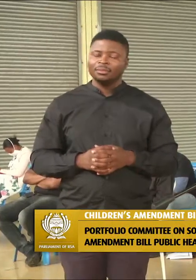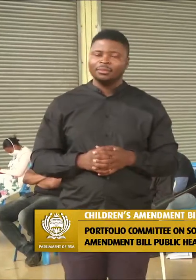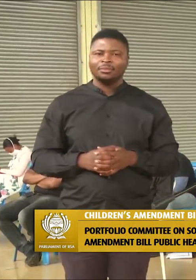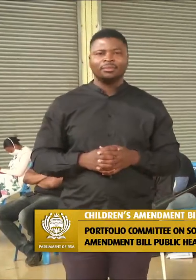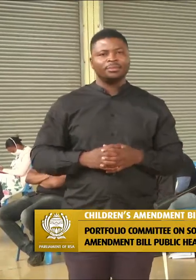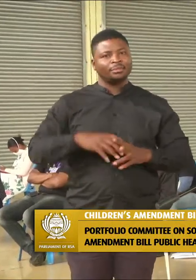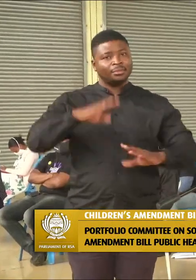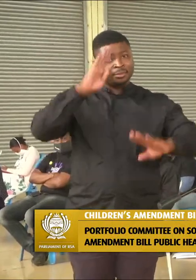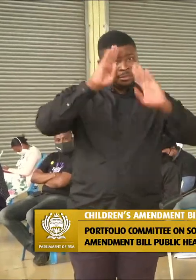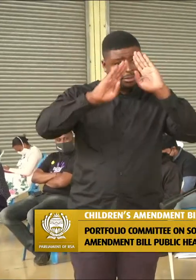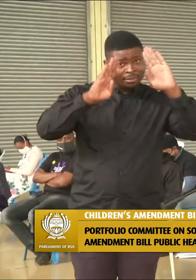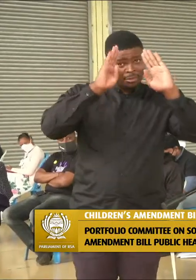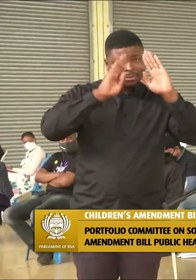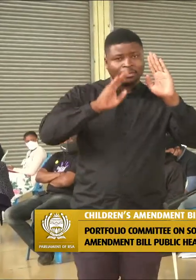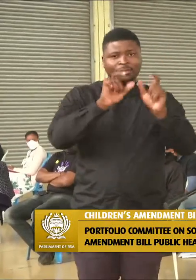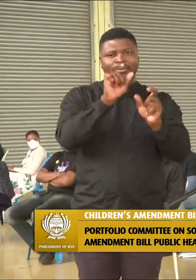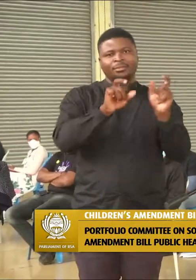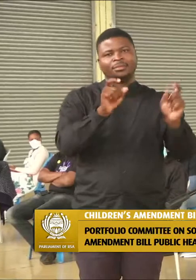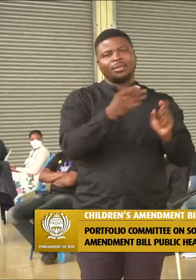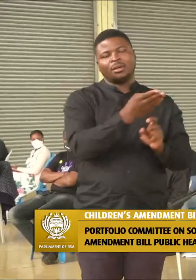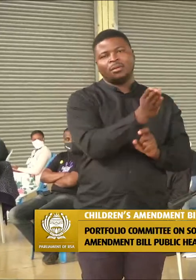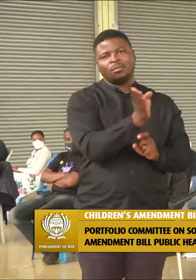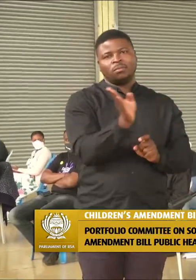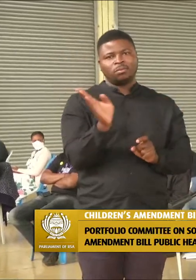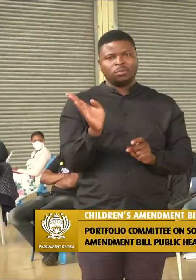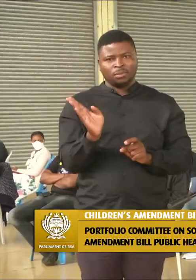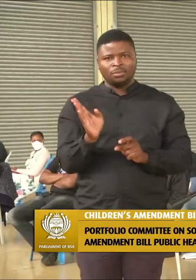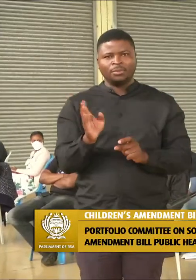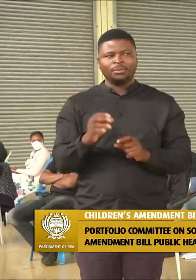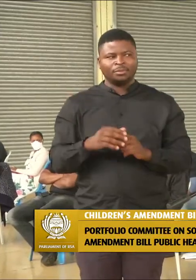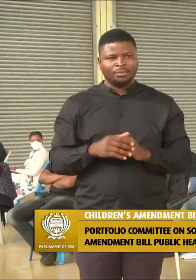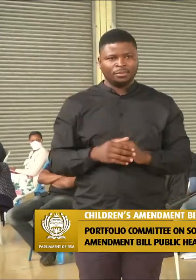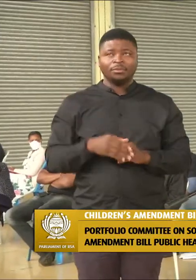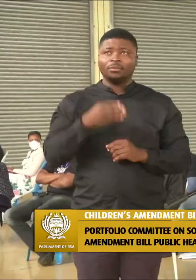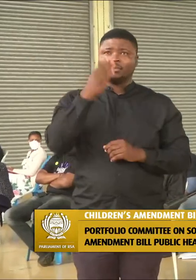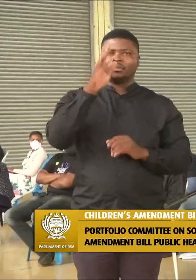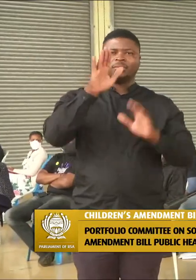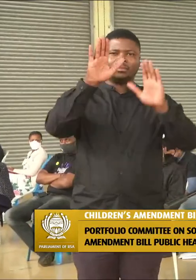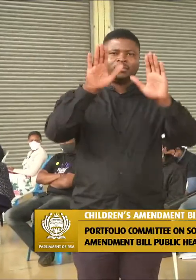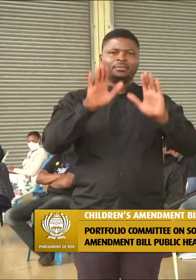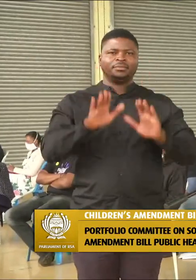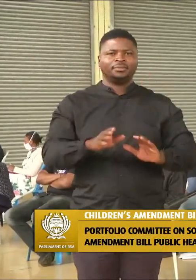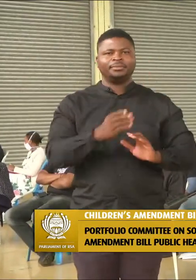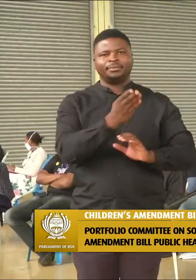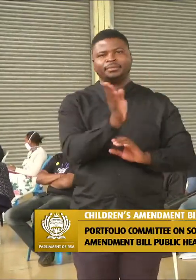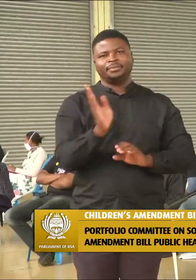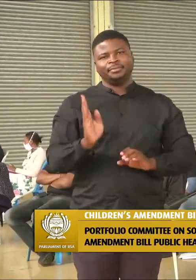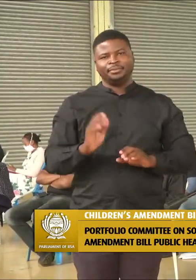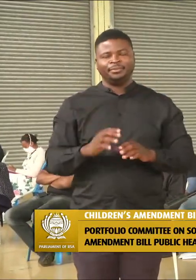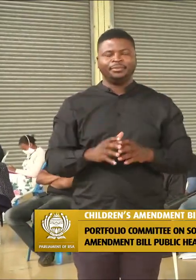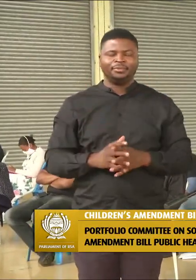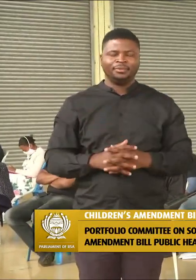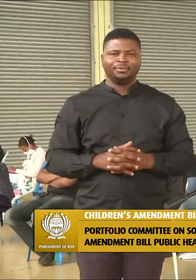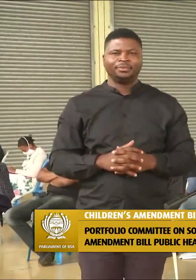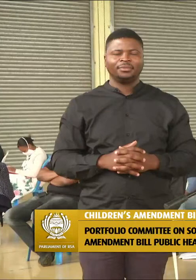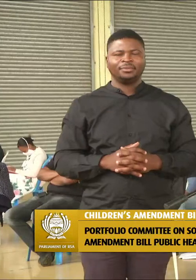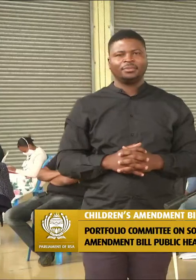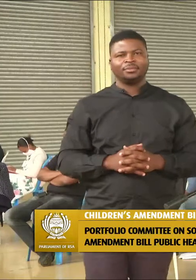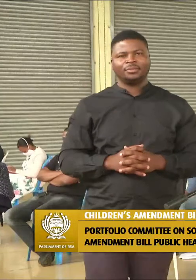Ngiyabingelela bonke basendlini ngesibingelelo sithi makadunyiswe Jesu Kristu. Greetings to everyone in the